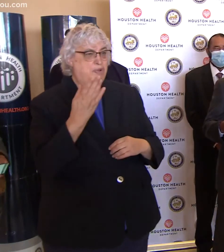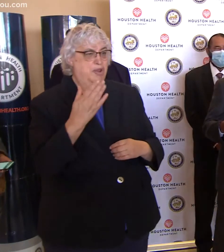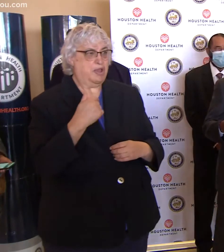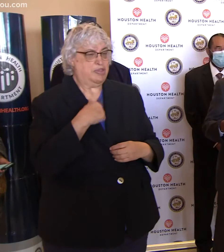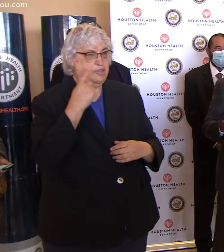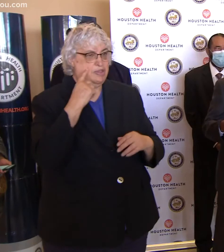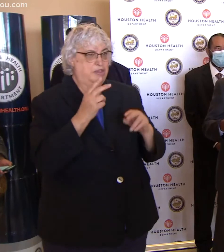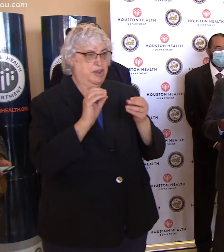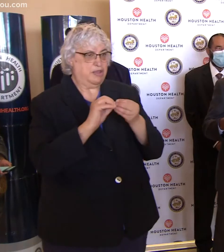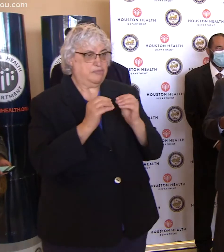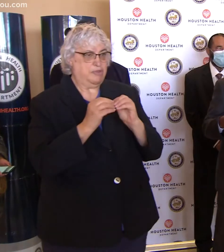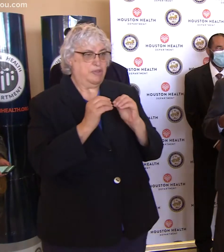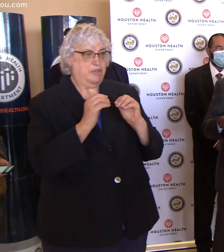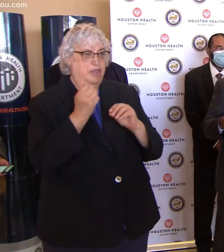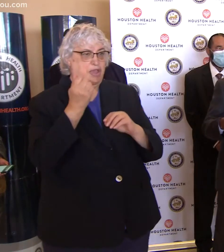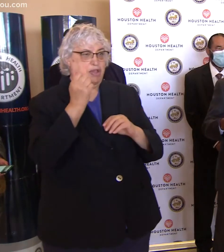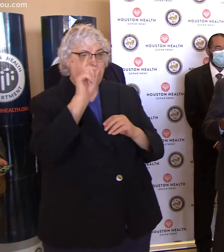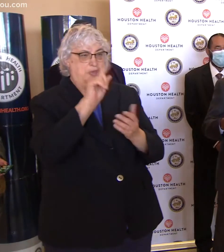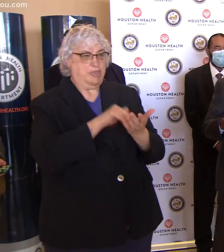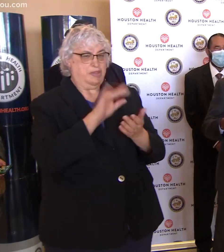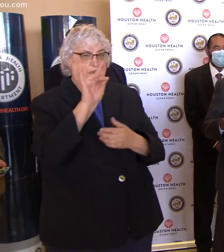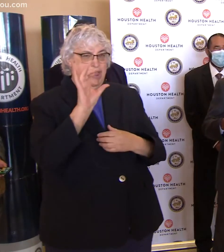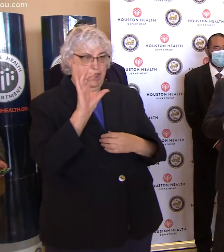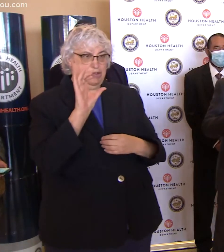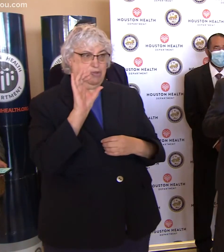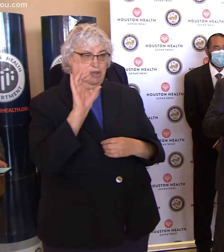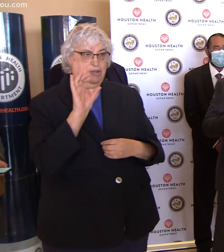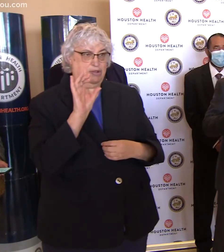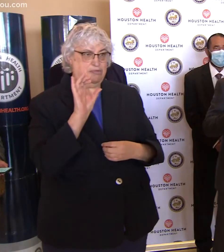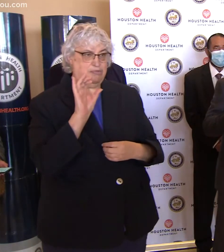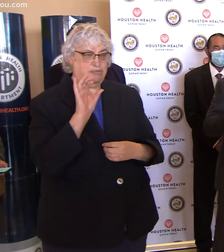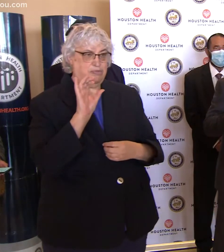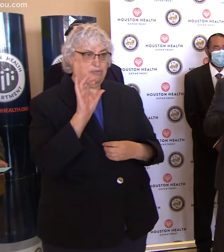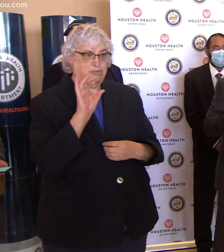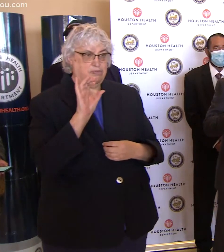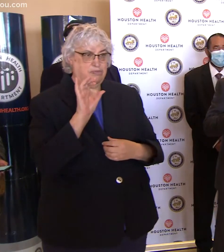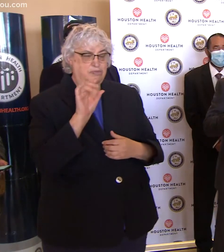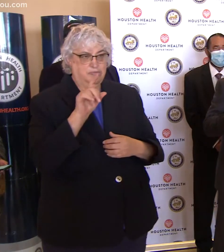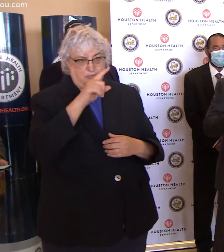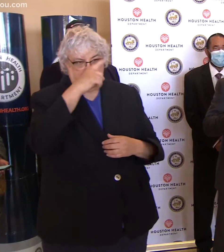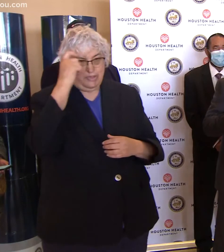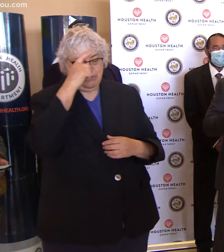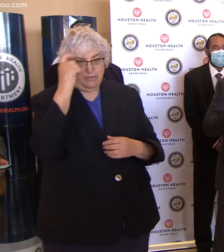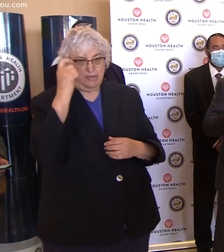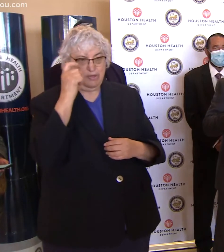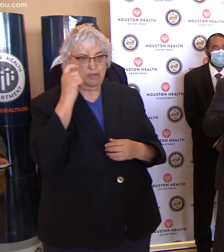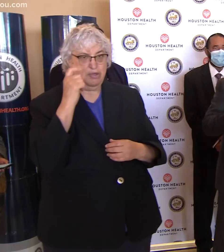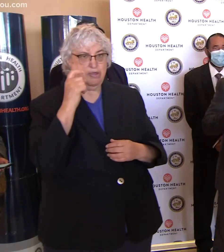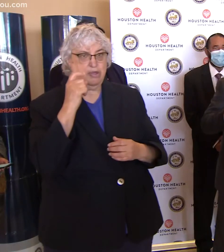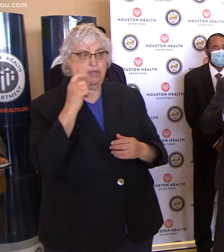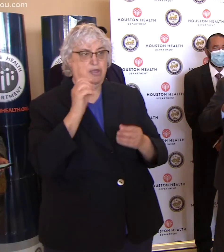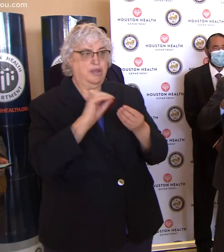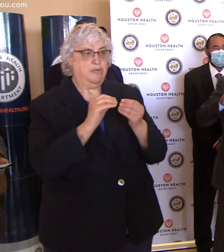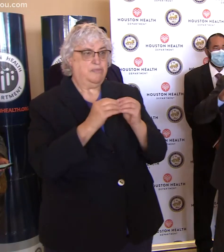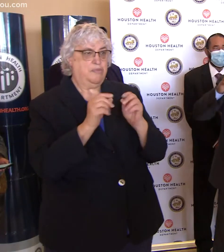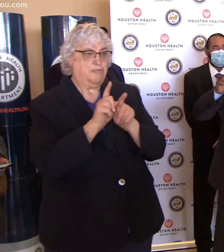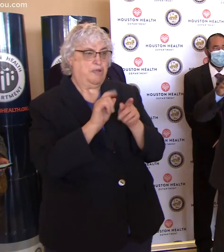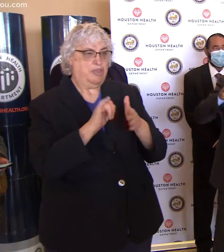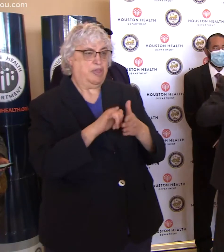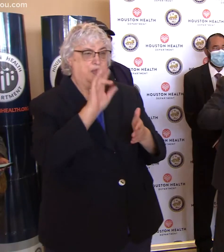think that number was a little over 1,800. And again, during the summer, as a benchmark during the summer, the number was more